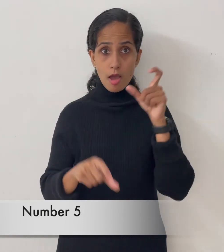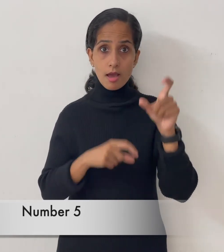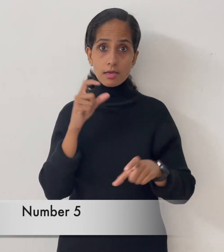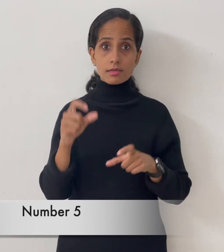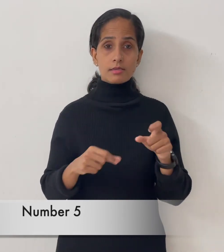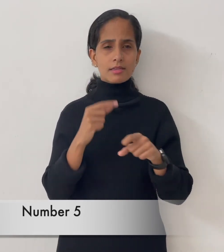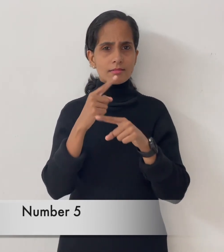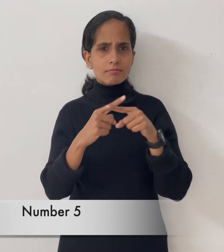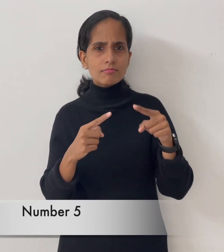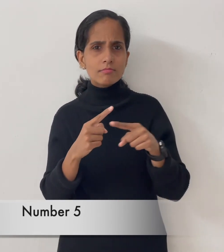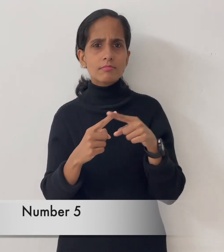Number 5.